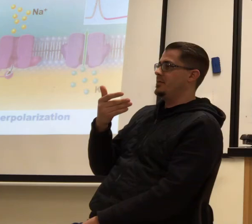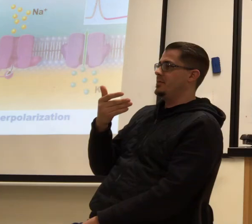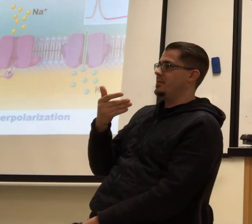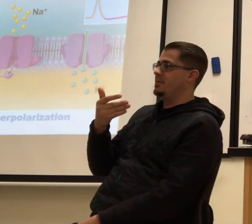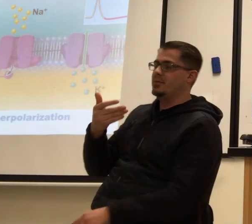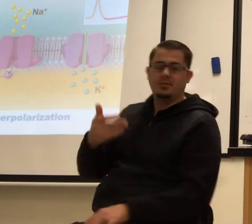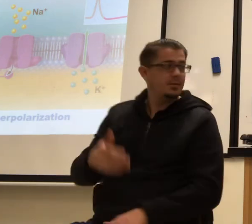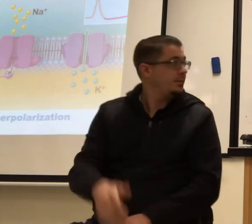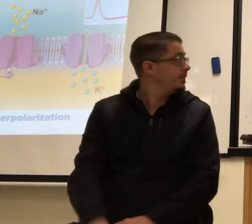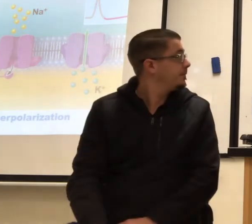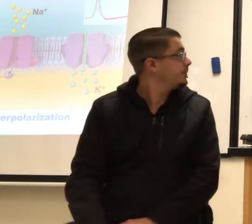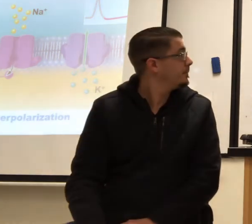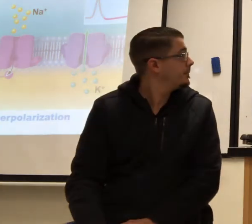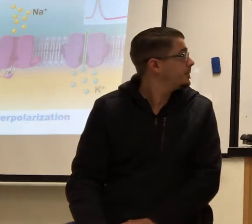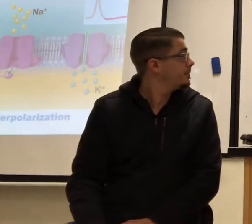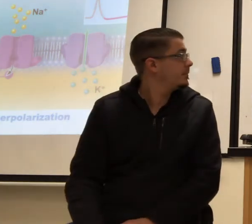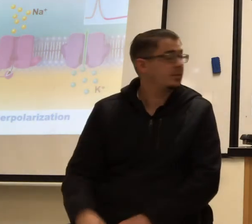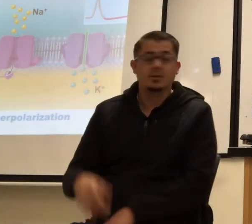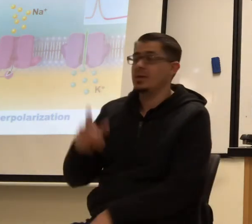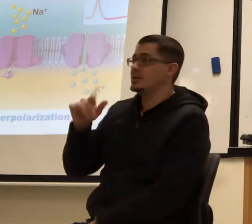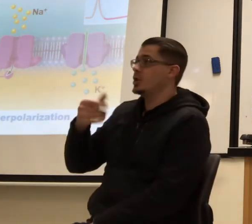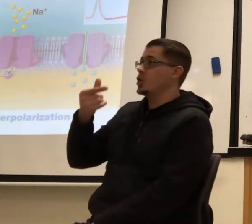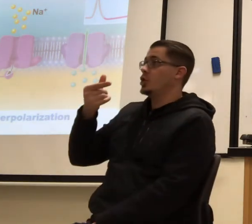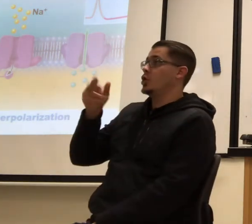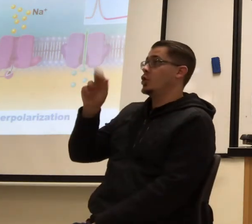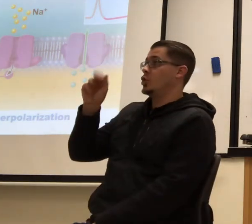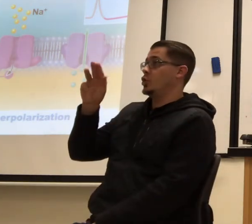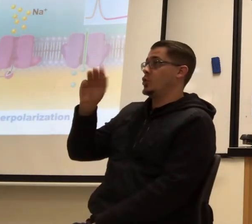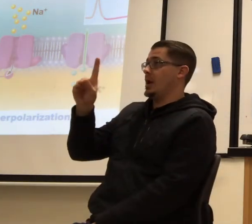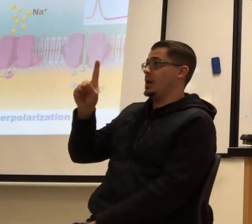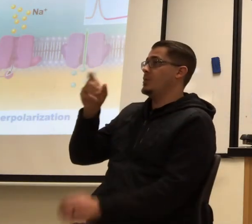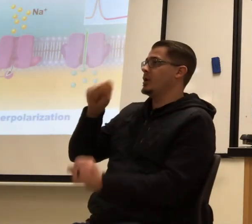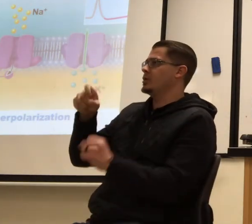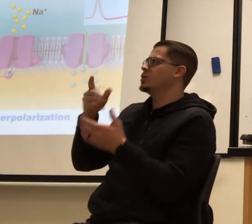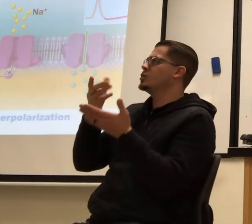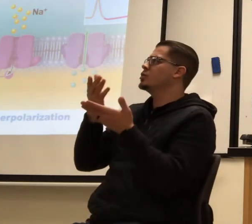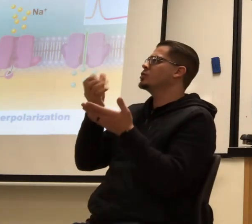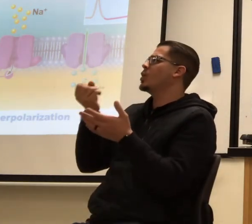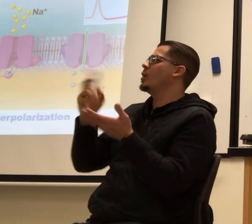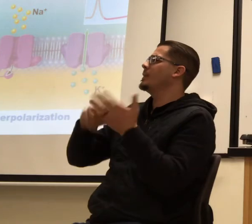It's a graded potential. So what I'm asking you for number 1,